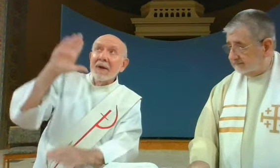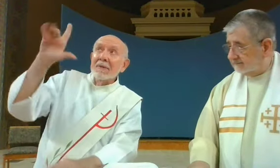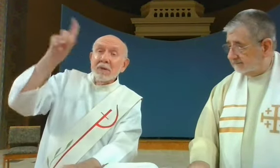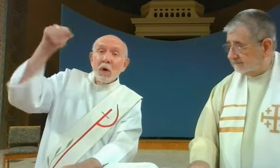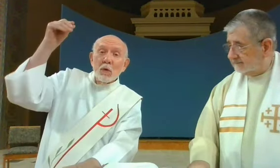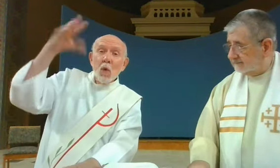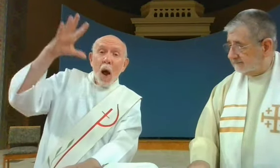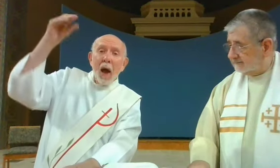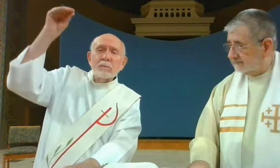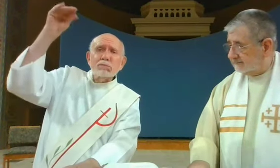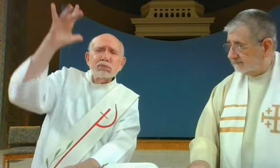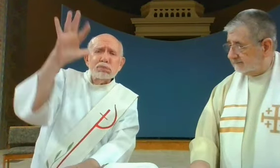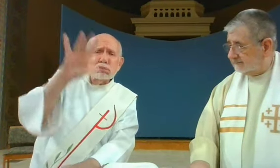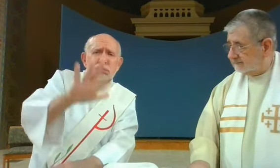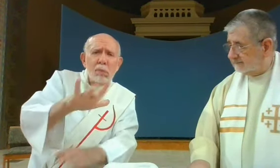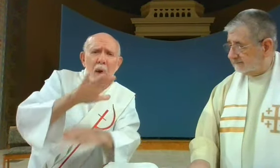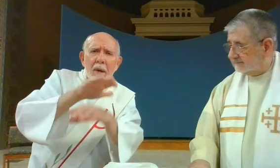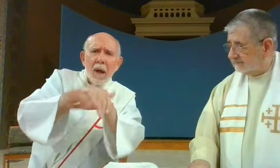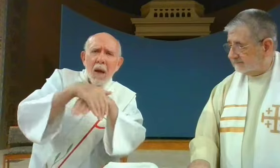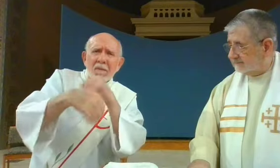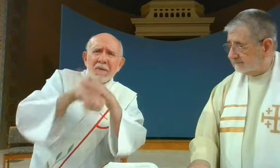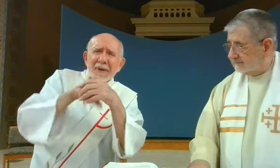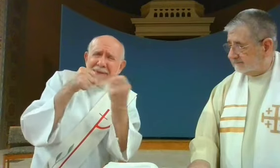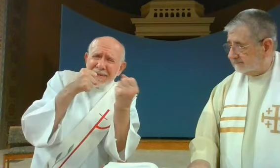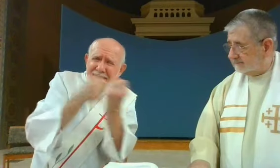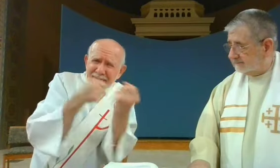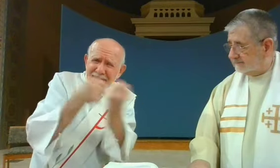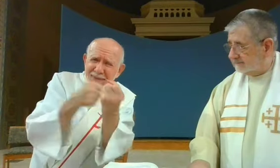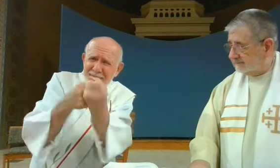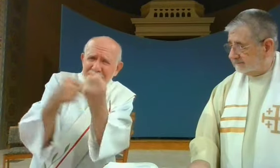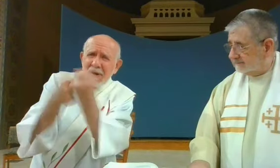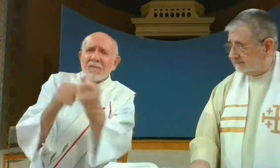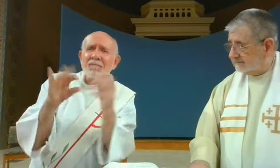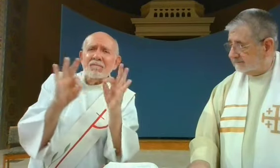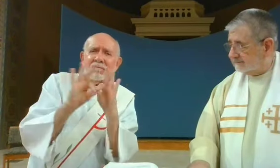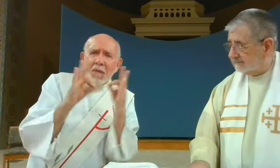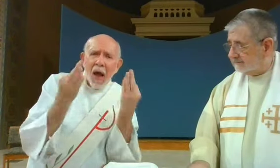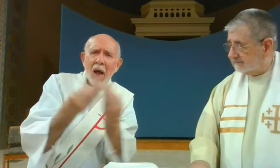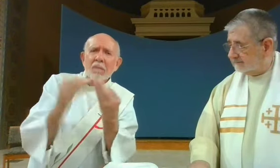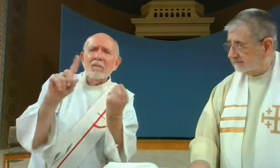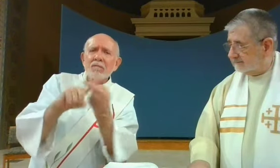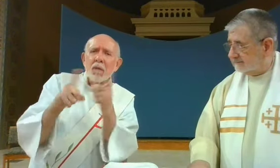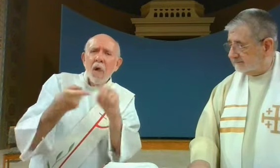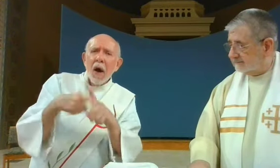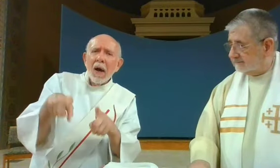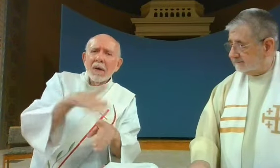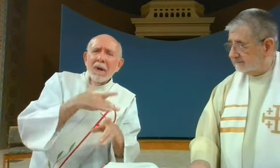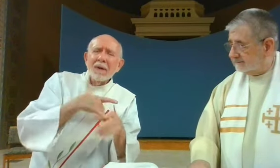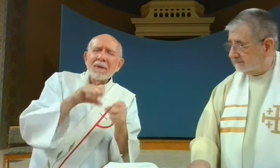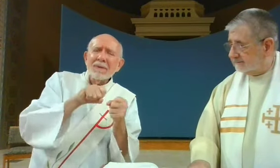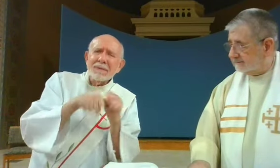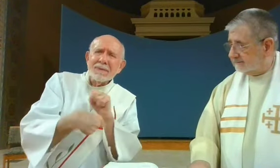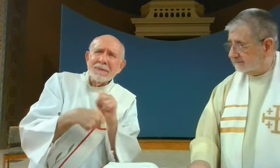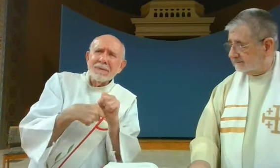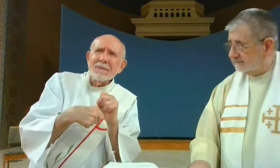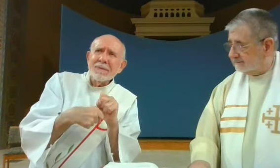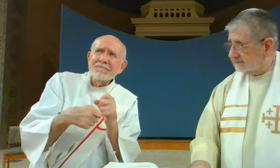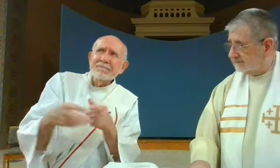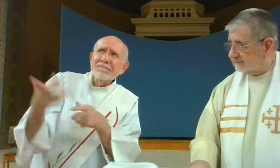hands as He rains down His grace to comfort and support the family and friends that are grieving